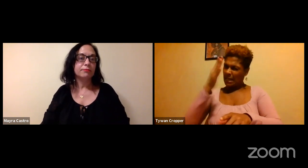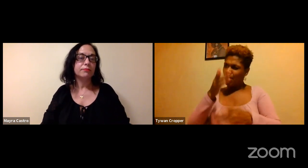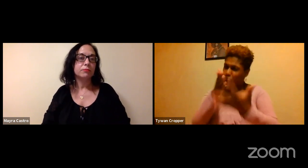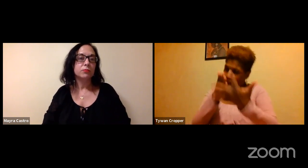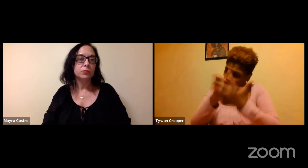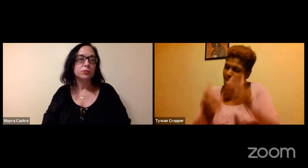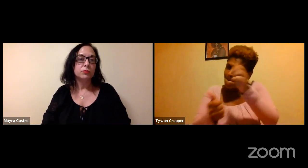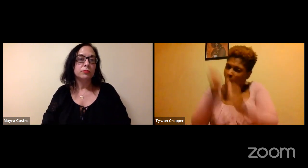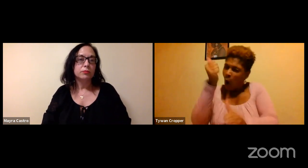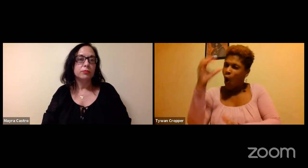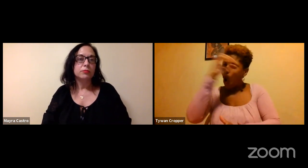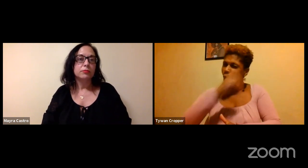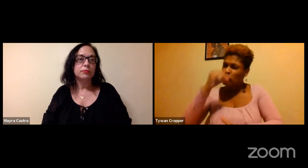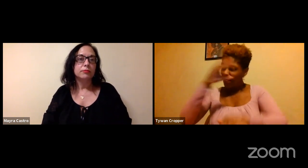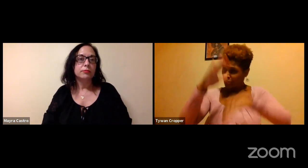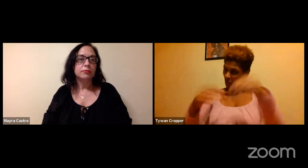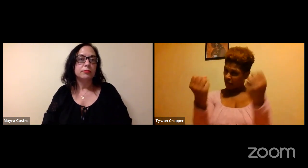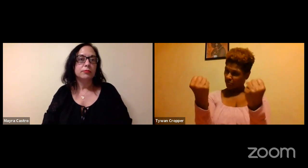Very good.